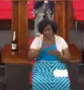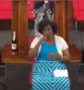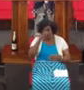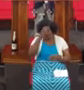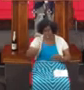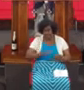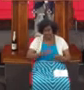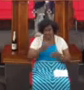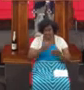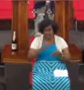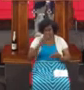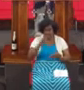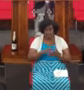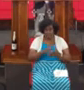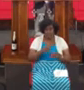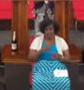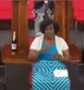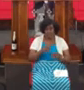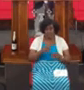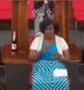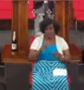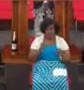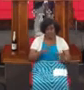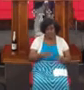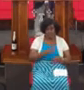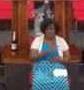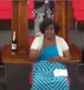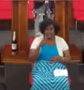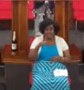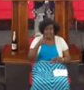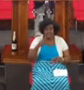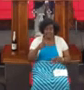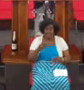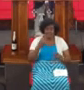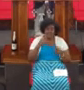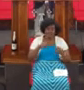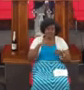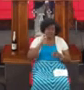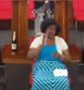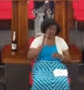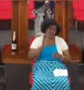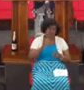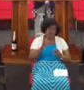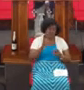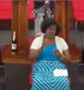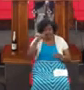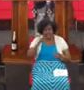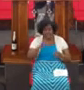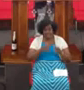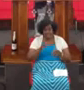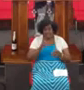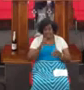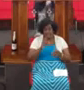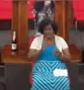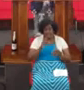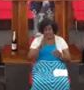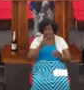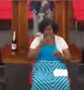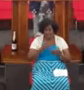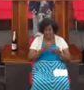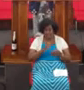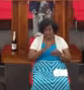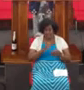man before him which had a dropsy. And Jesus answering spake unto the lawyers, lawful to heal on the